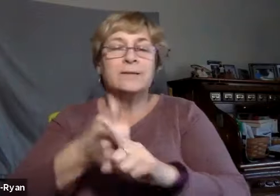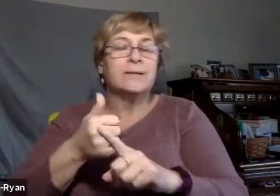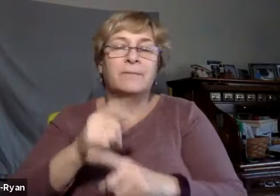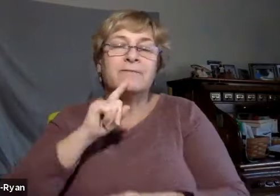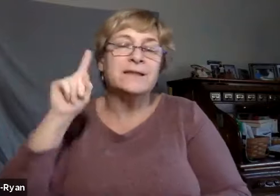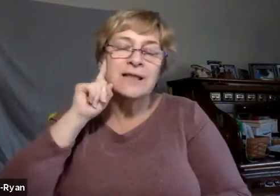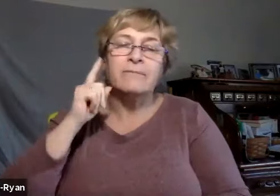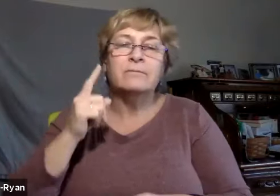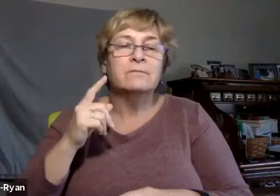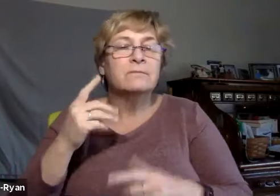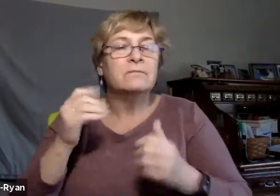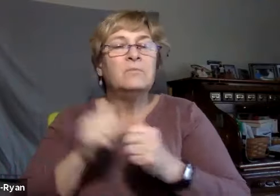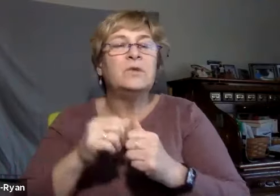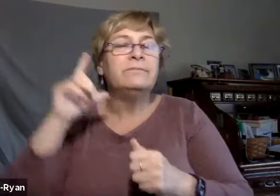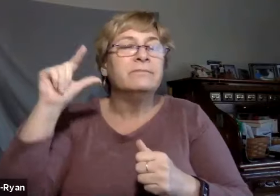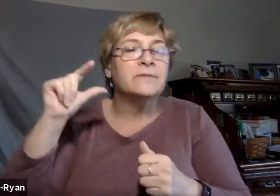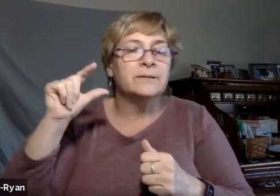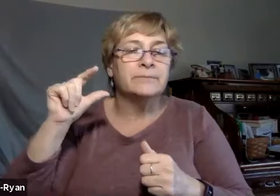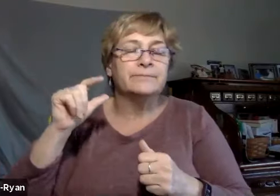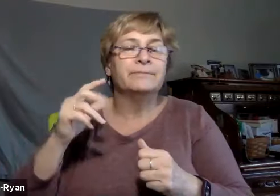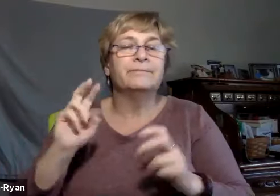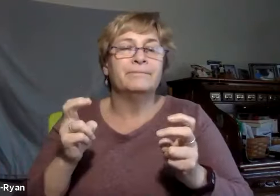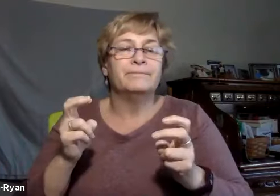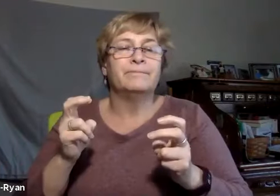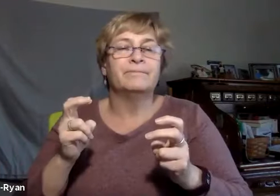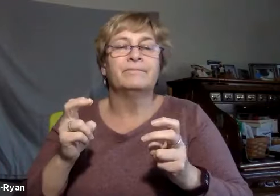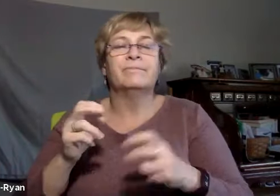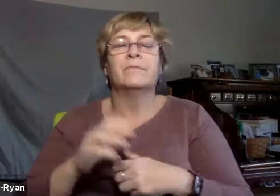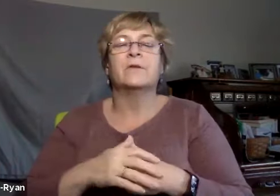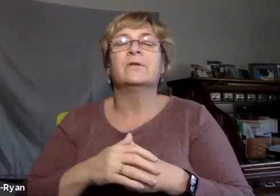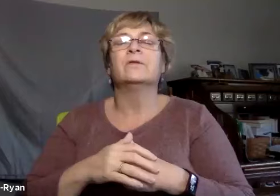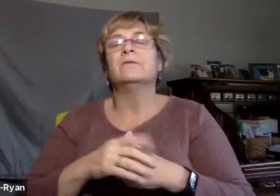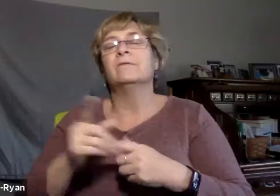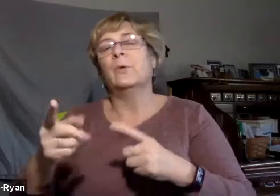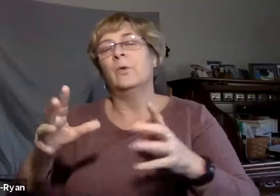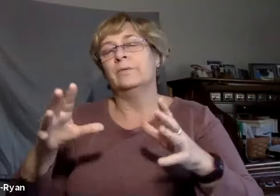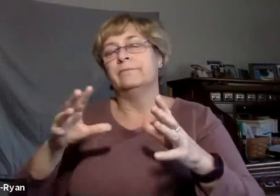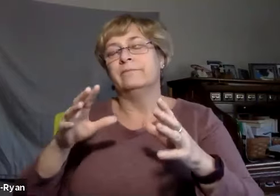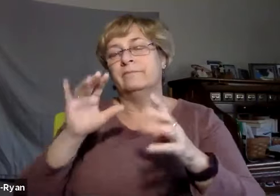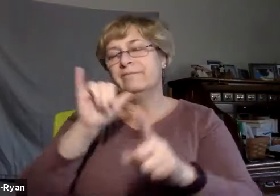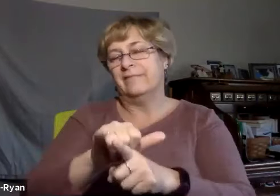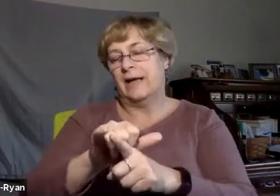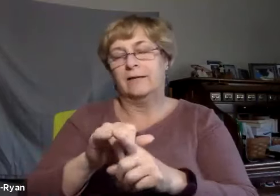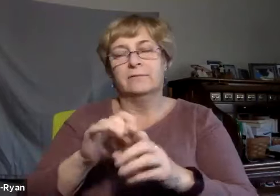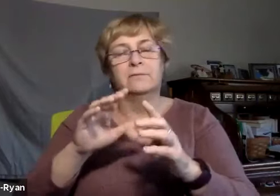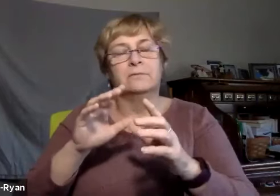a hearing culture than a deaf culture. So she wasn't really entrenched into the deaf